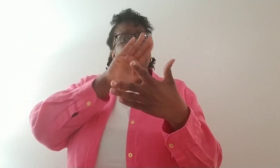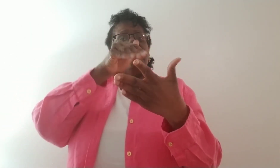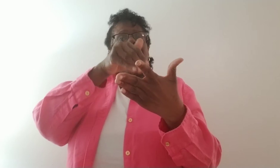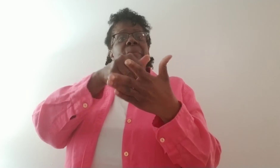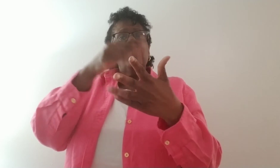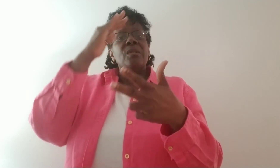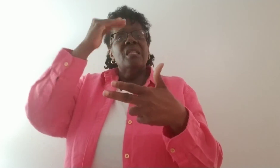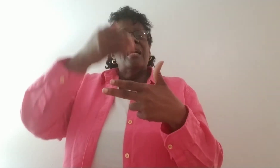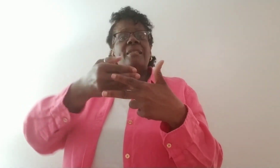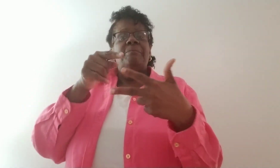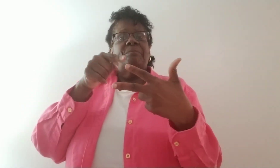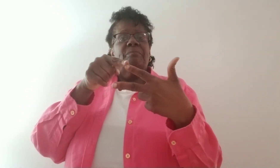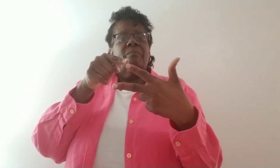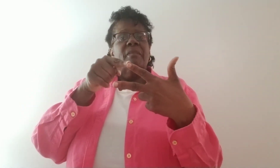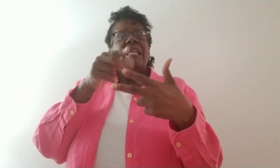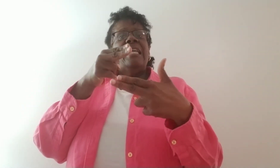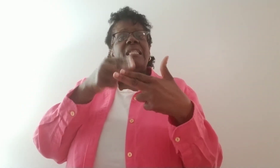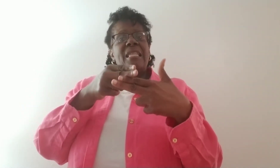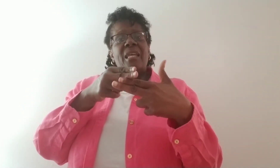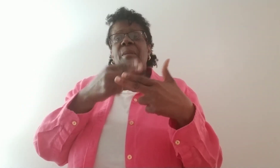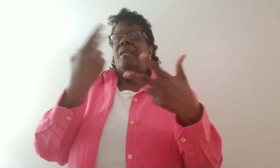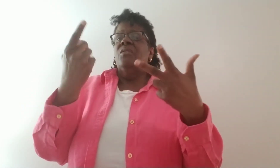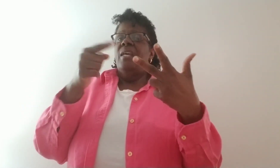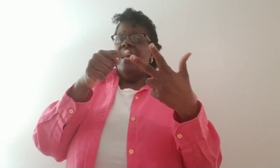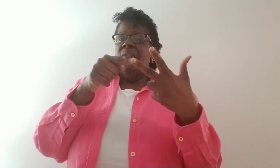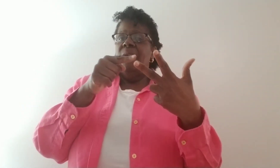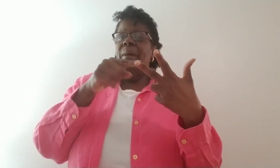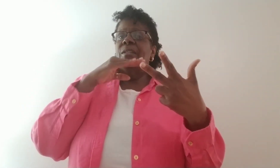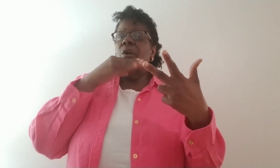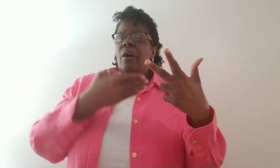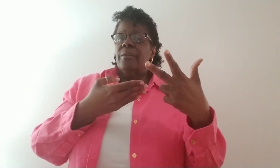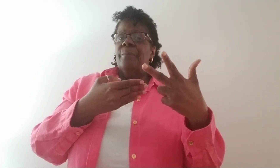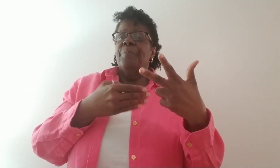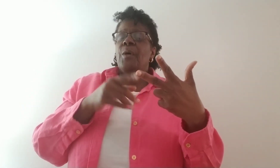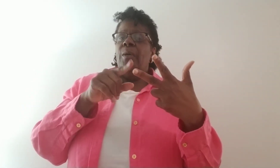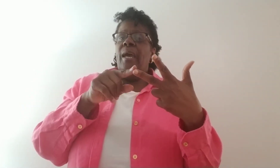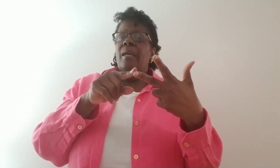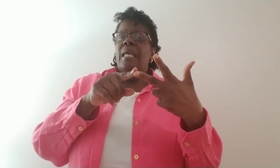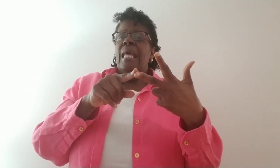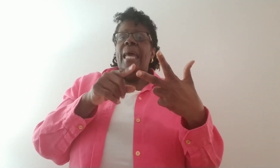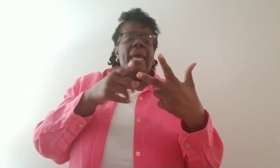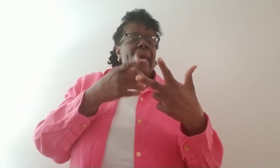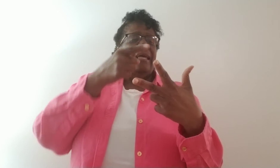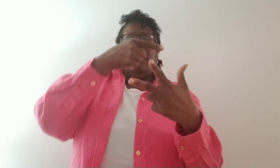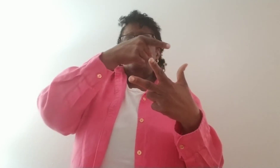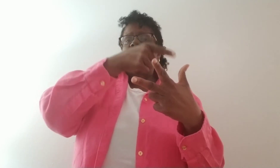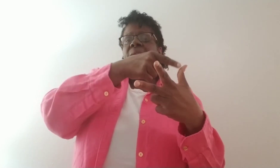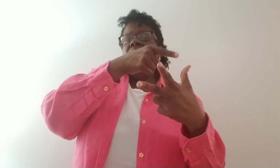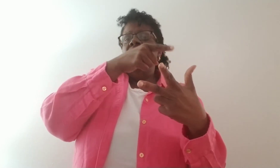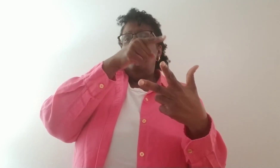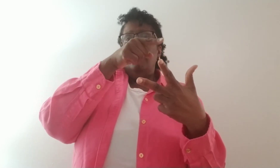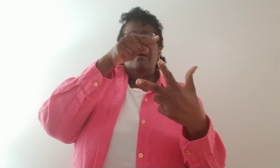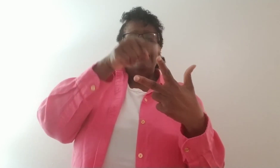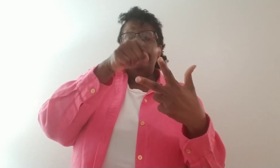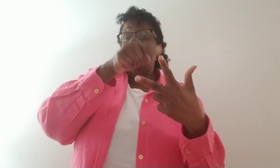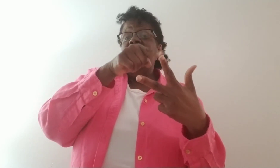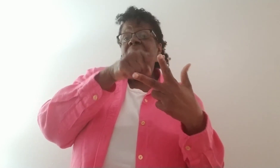my middle son. His name is, and then my daughter, okay? And I would say, he